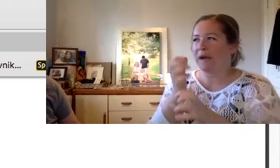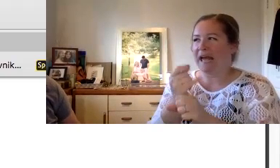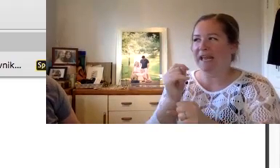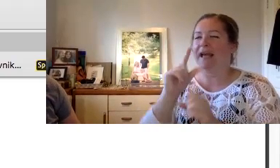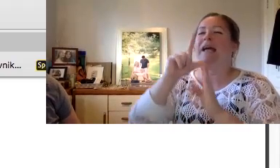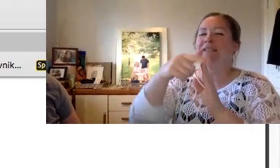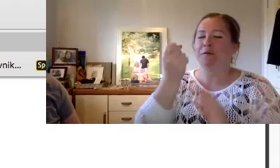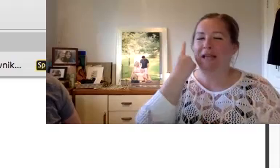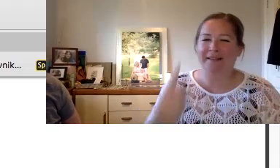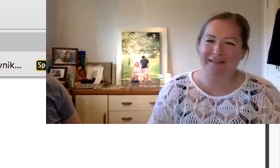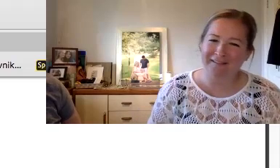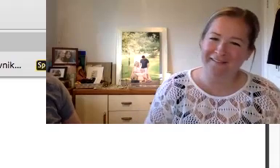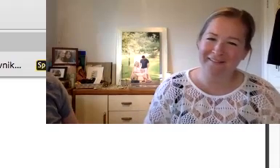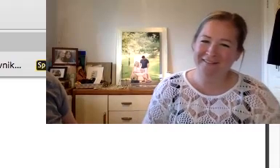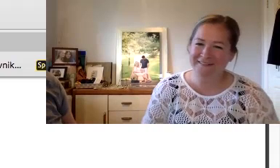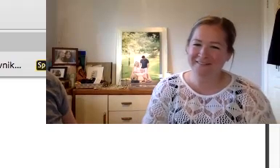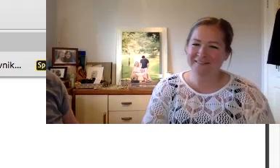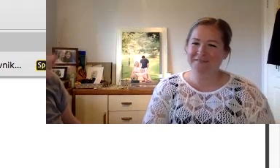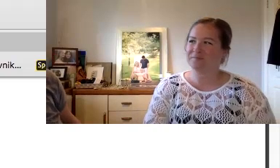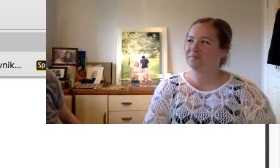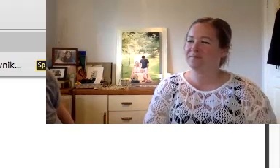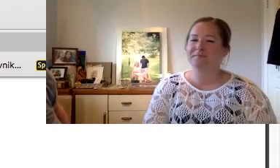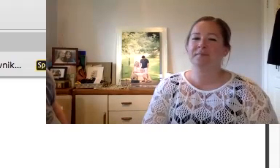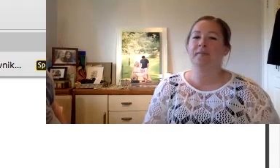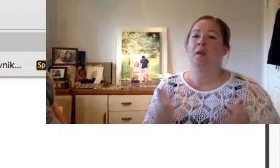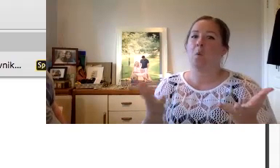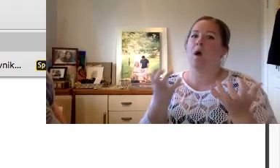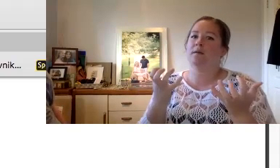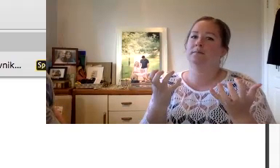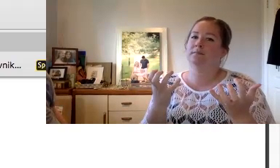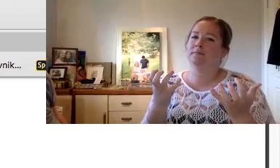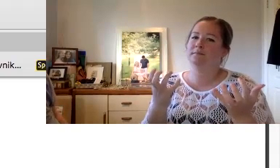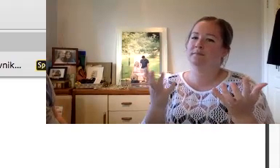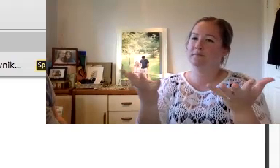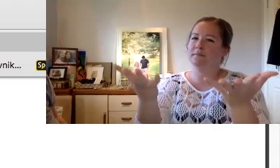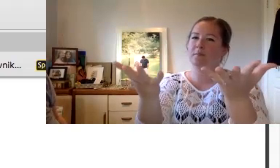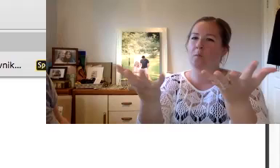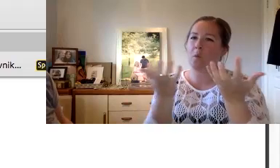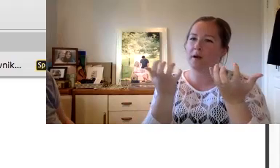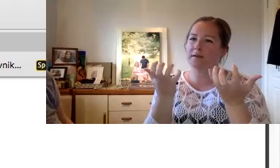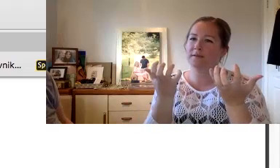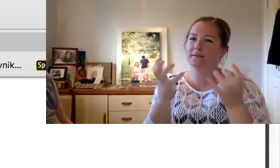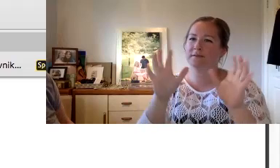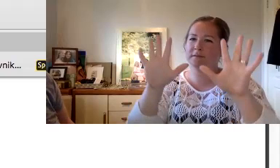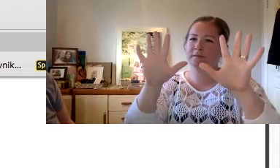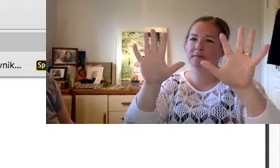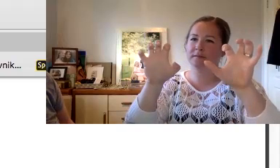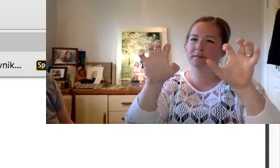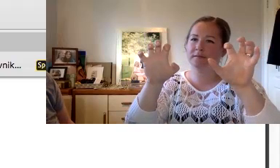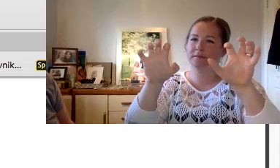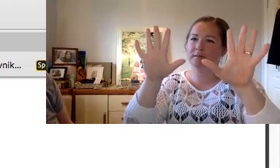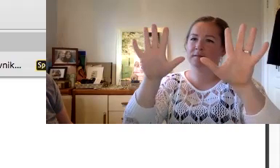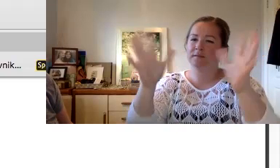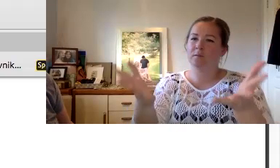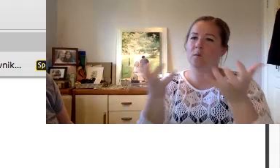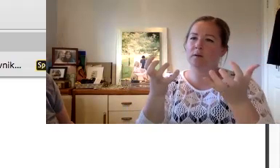that. But you won't get that right away until you start meeting deaf people. Want, the word